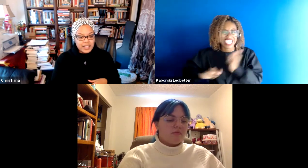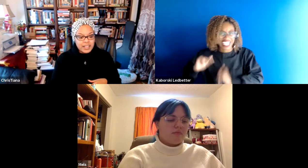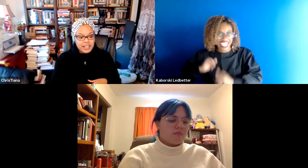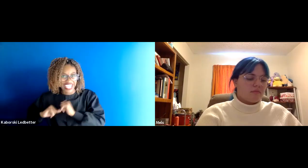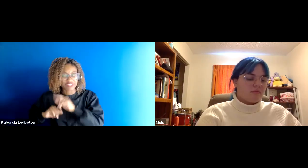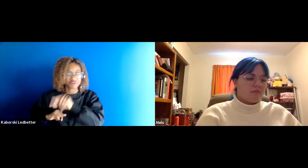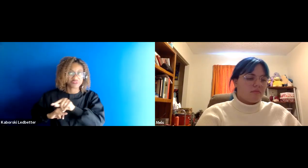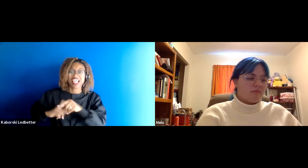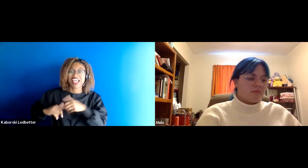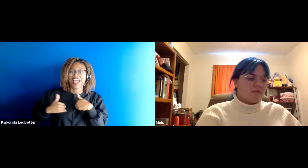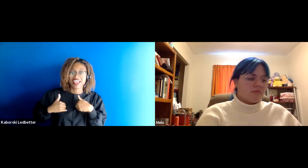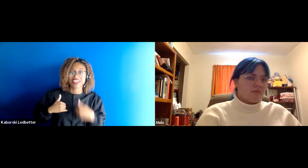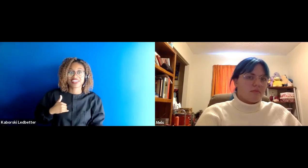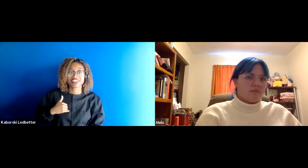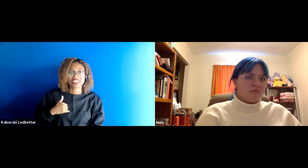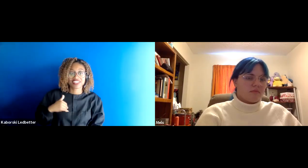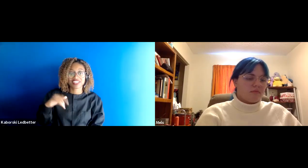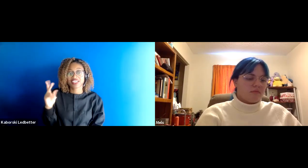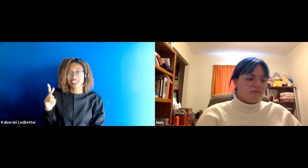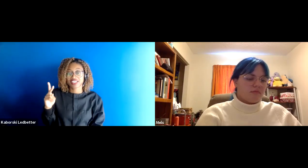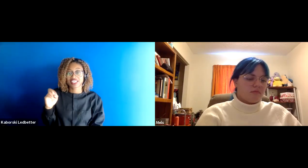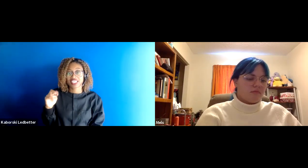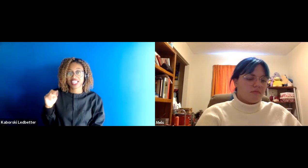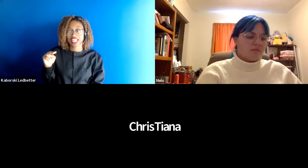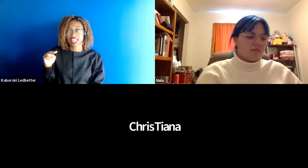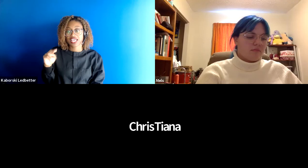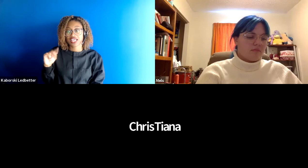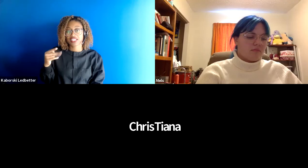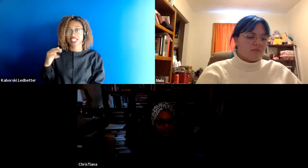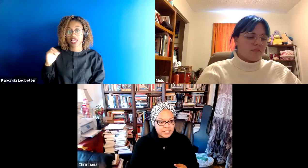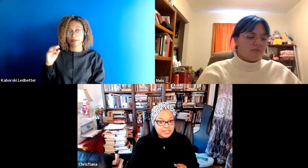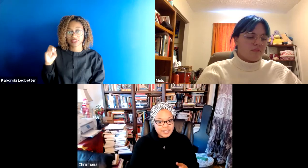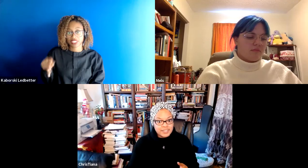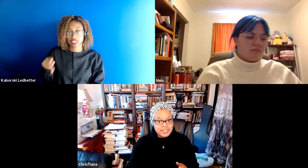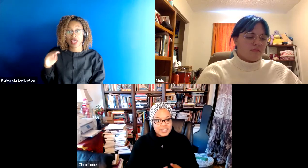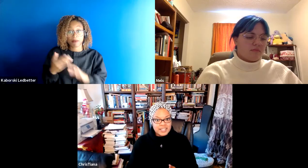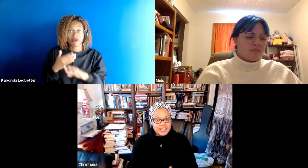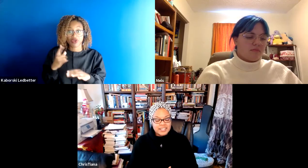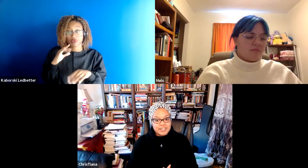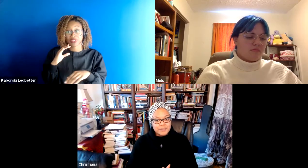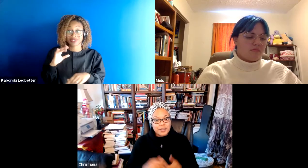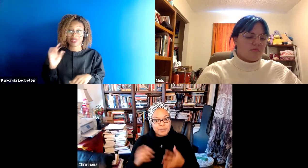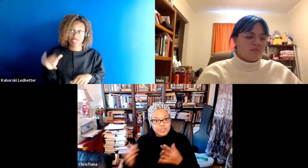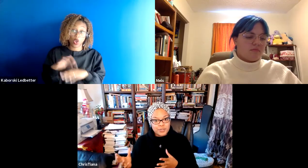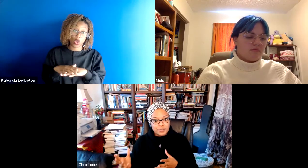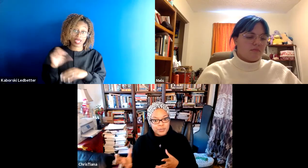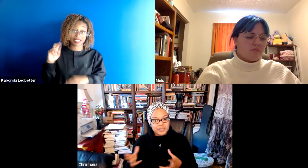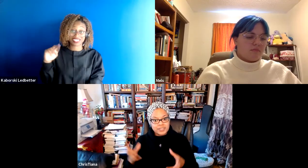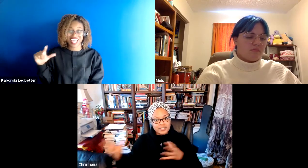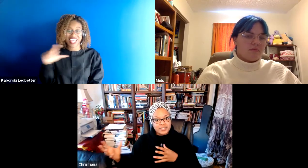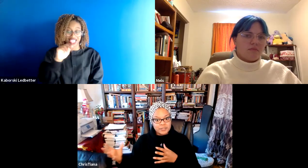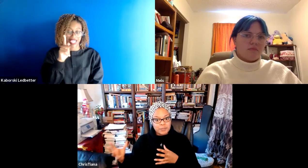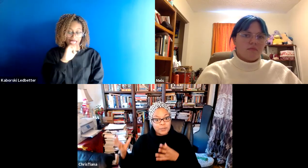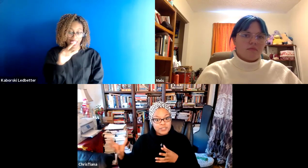that had Kenan Thompson before Kenan Thompson was Kenan Thompson on SNL, and Kel Mitchell, who